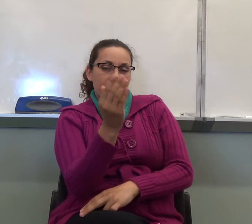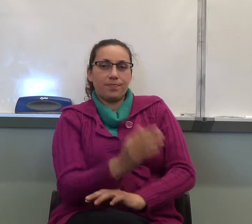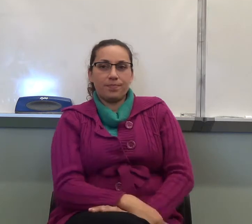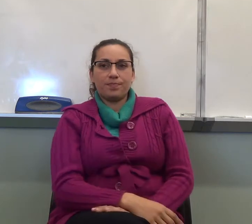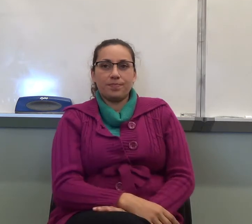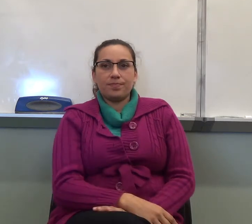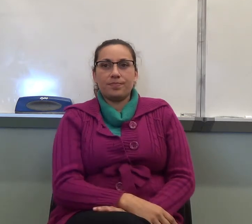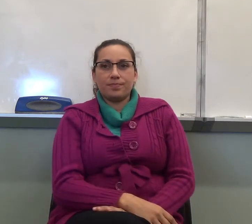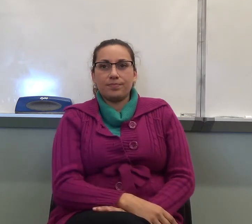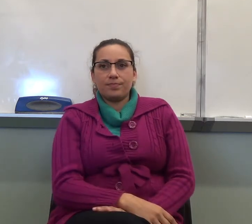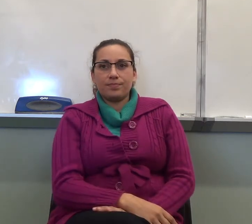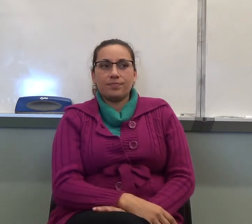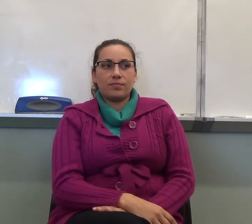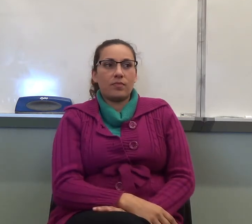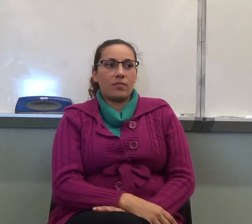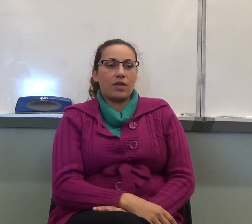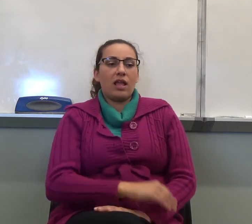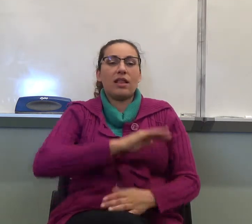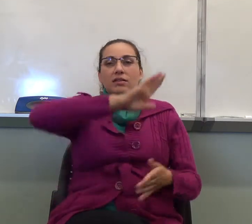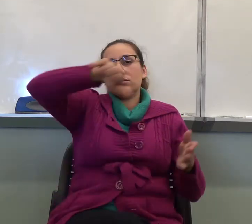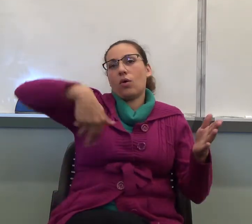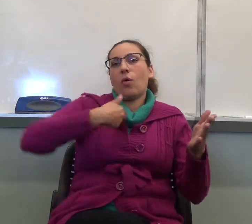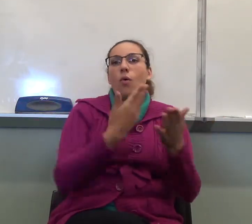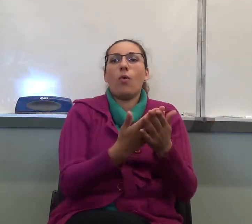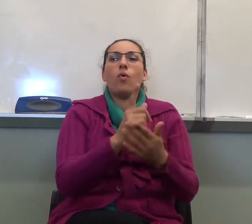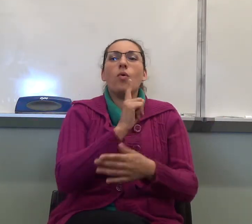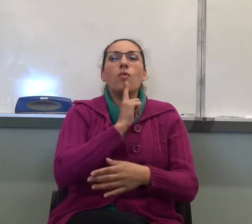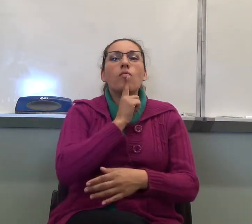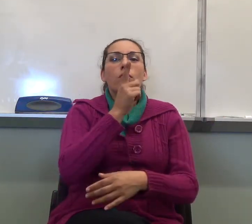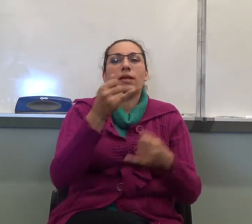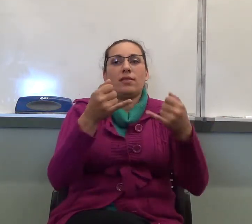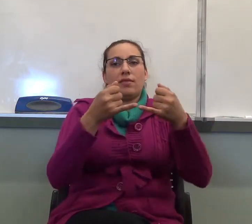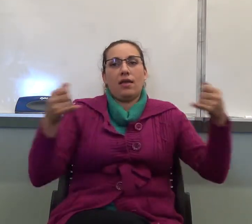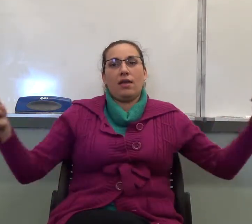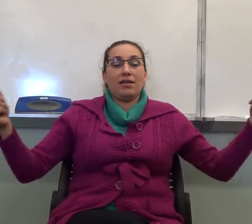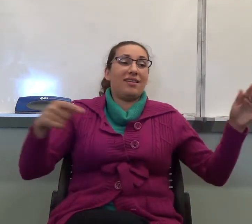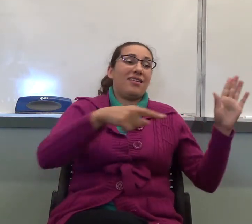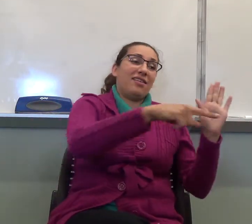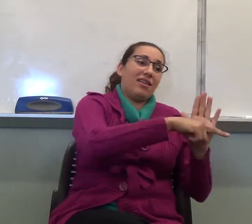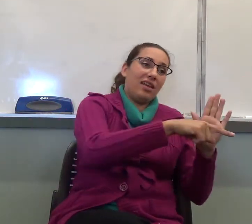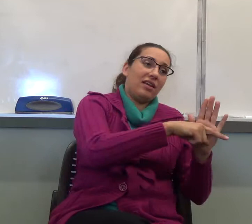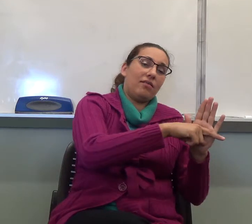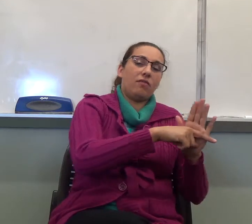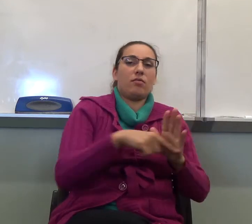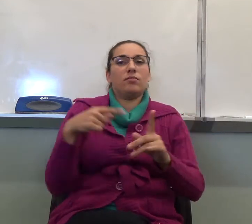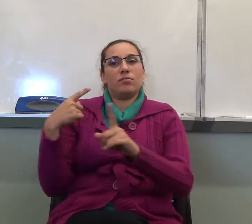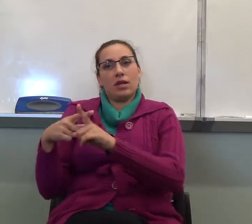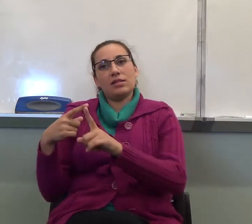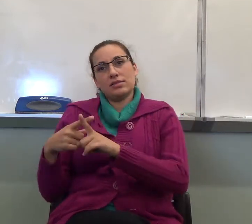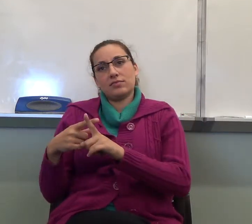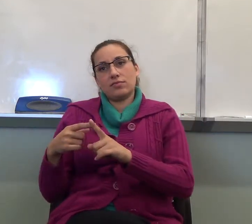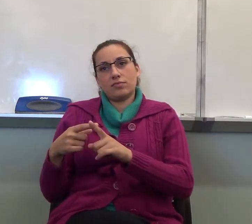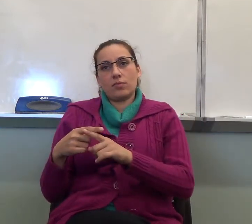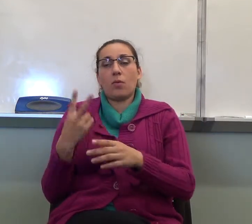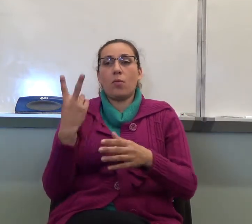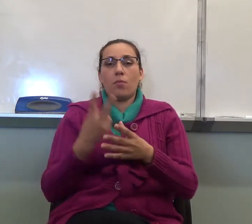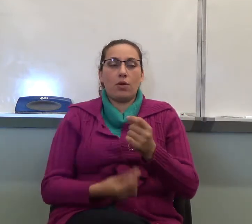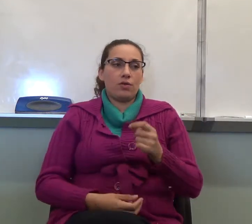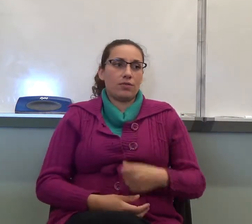And that develops the entire real line, the negative and the positive. Now our goal here in the next few sections is going to be, well, how do you